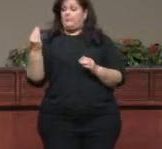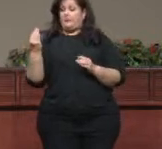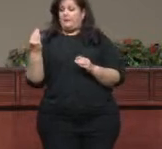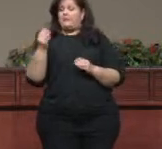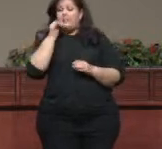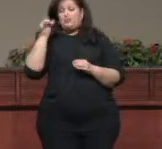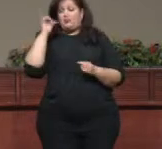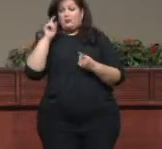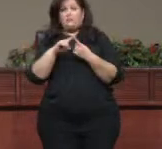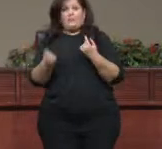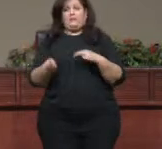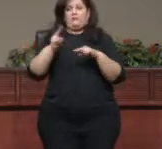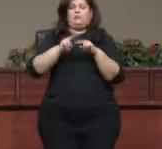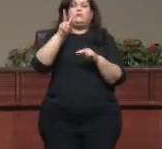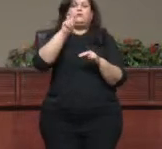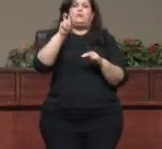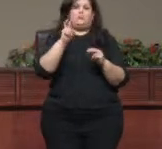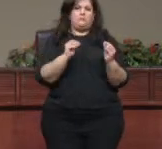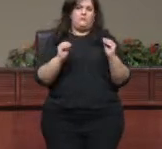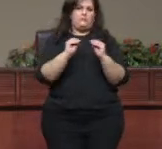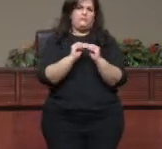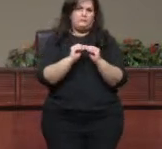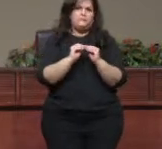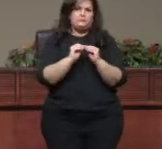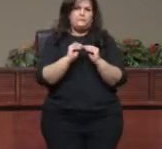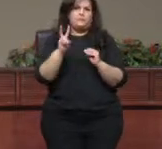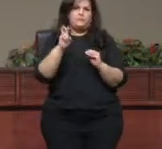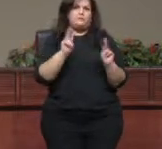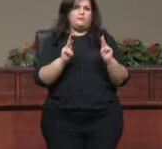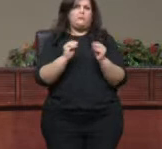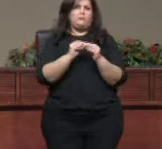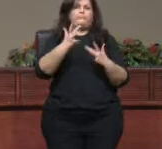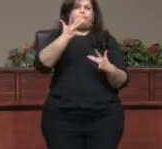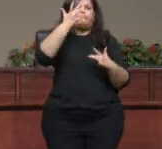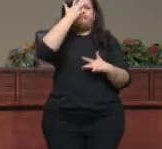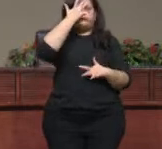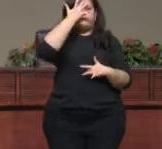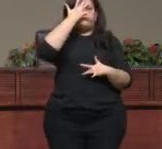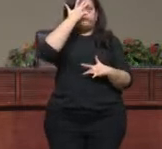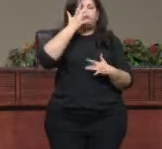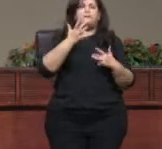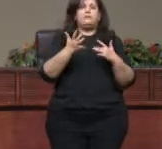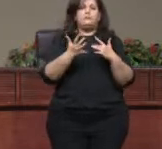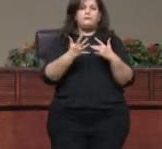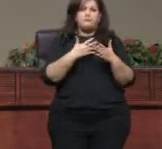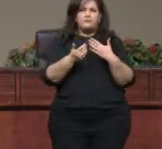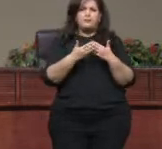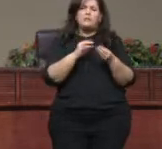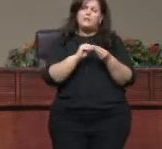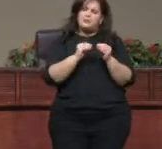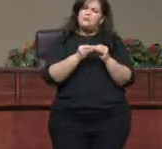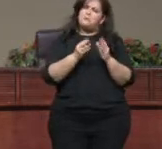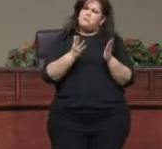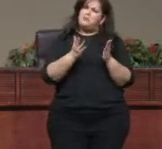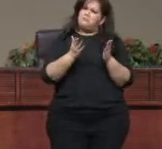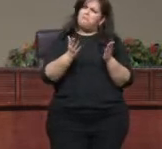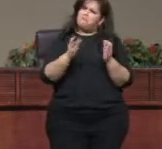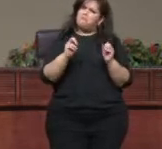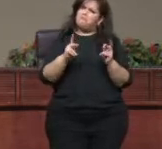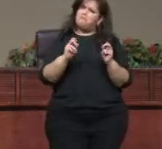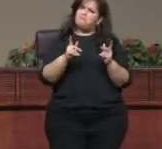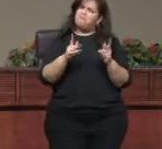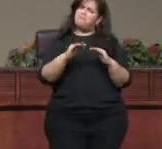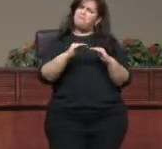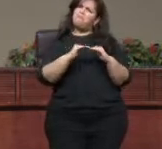yesterday. So that really means that even though the numbers are relatively low